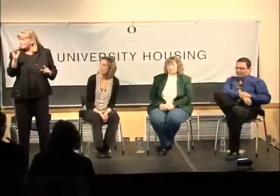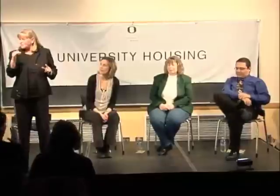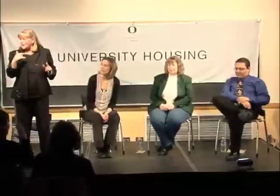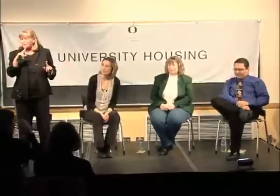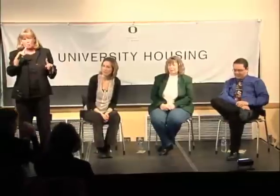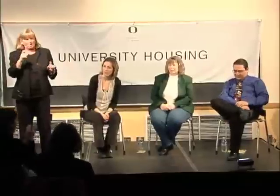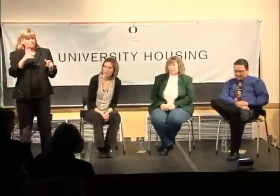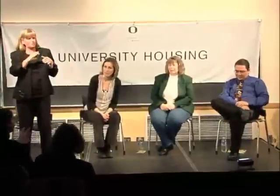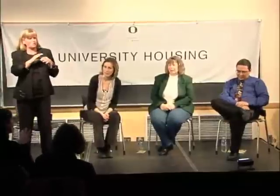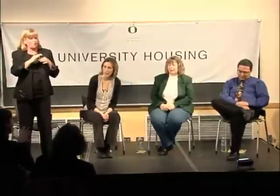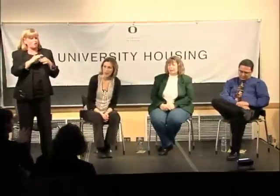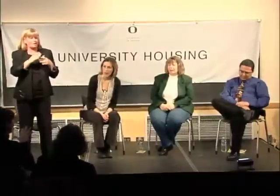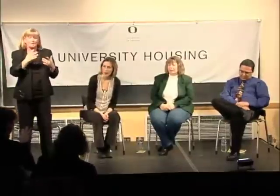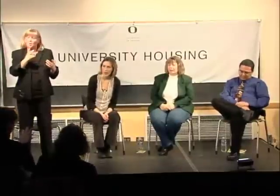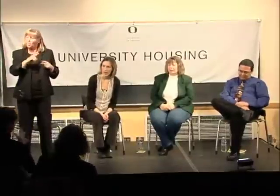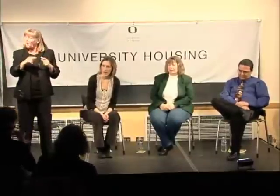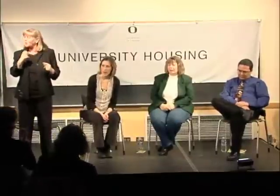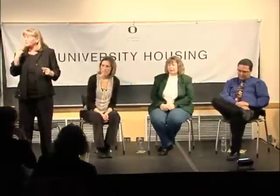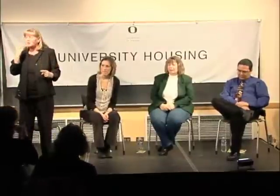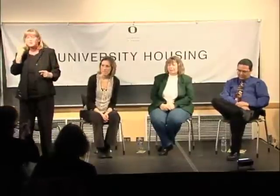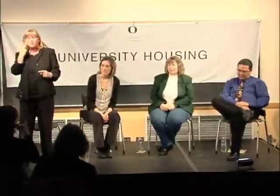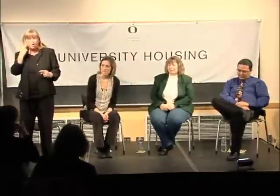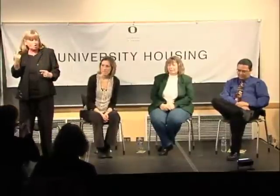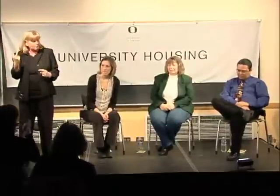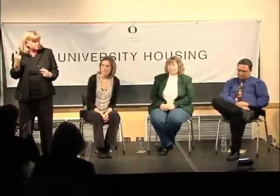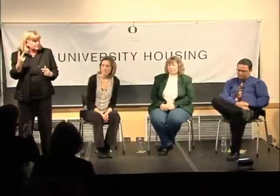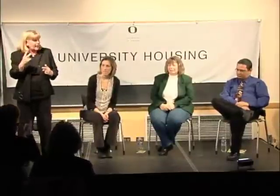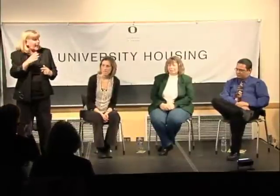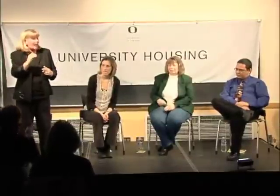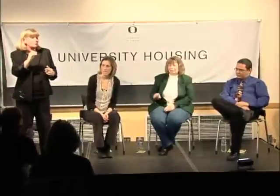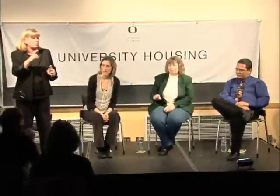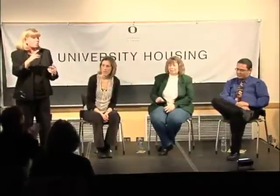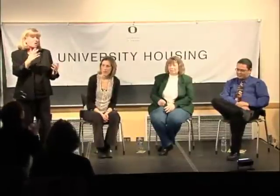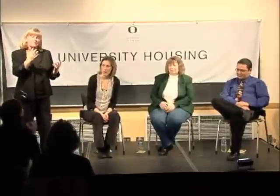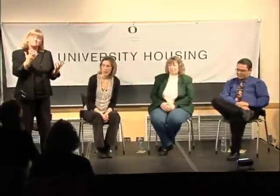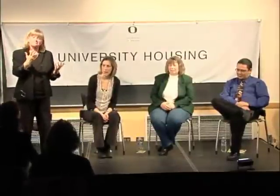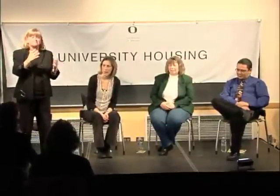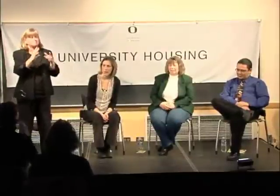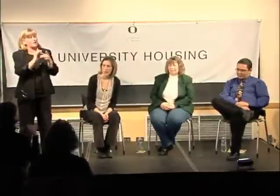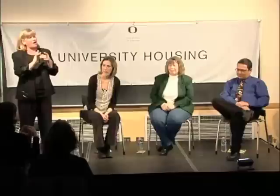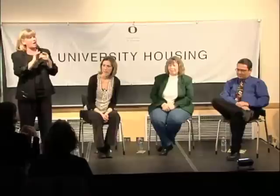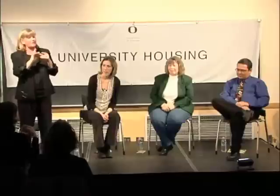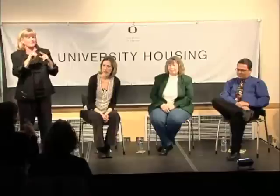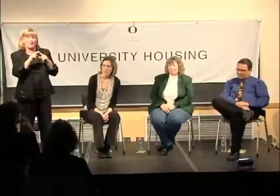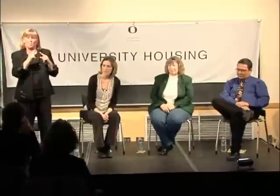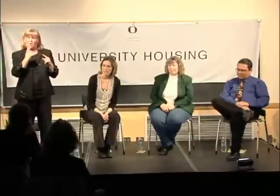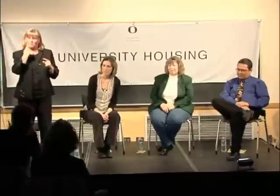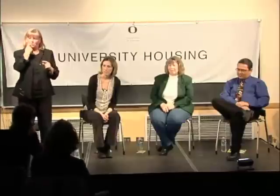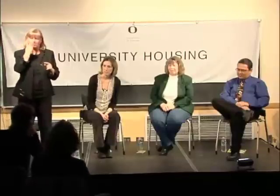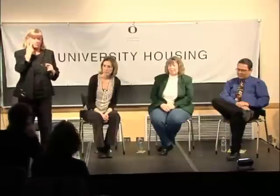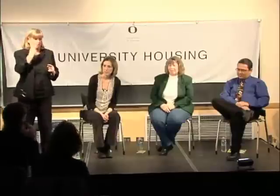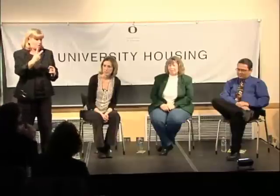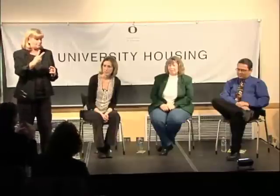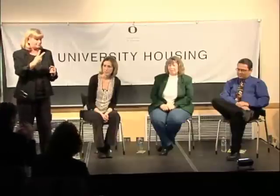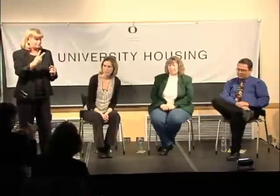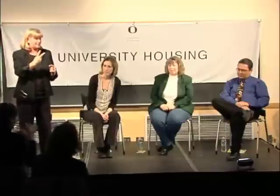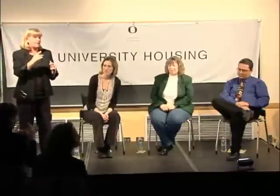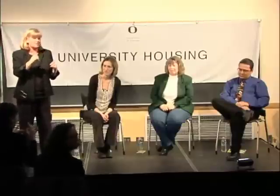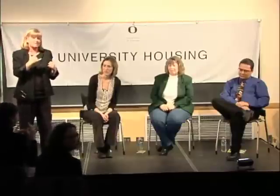you have questions regarding what you just saw and or comments about what you just saw, this is